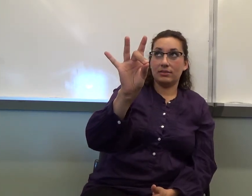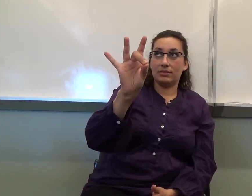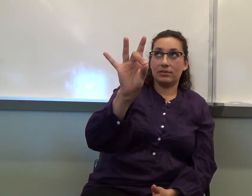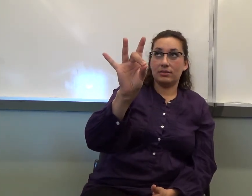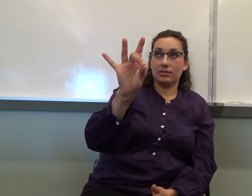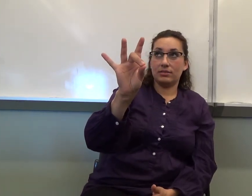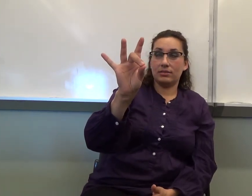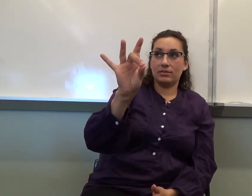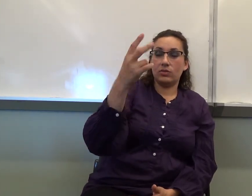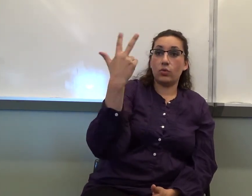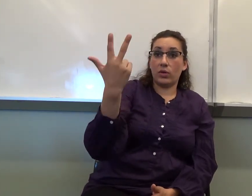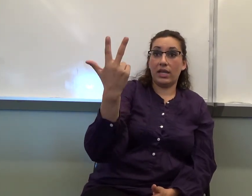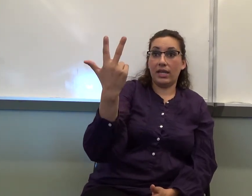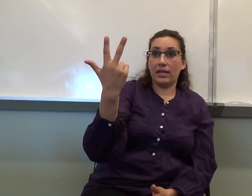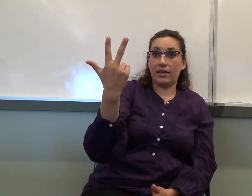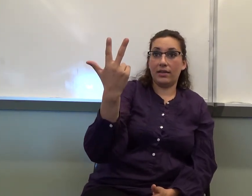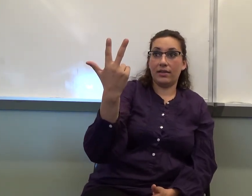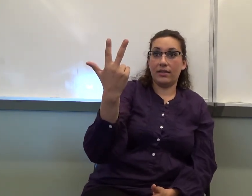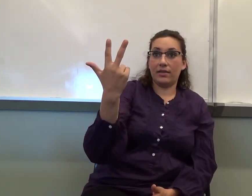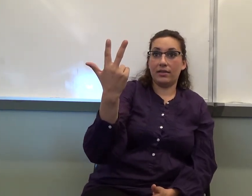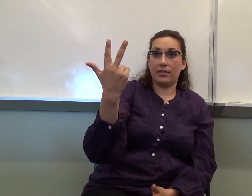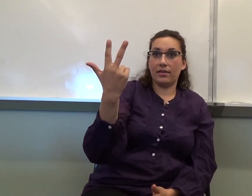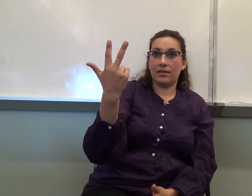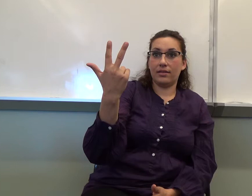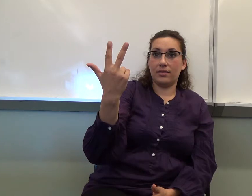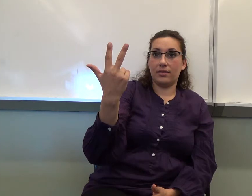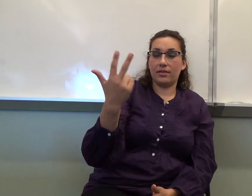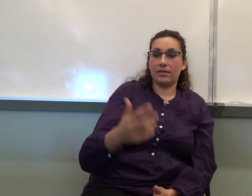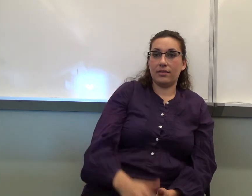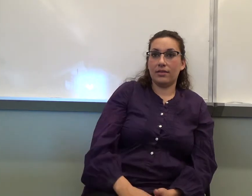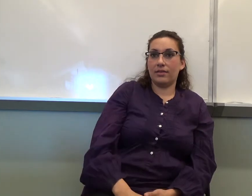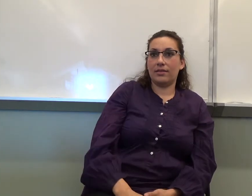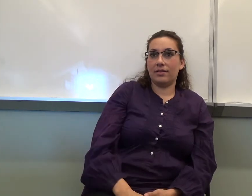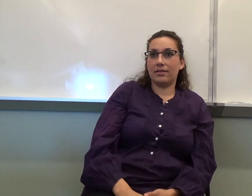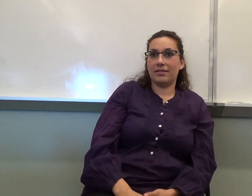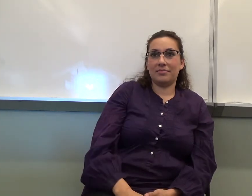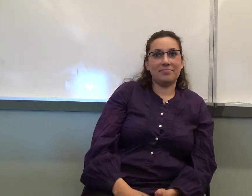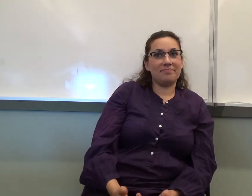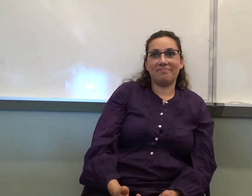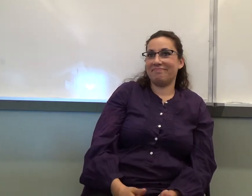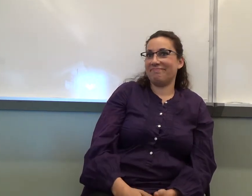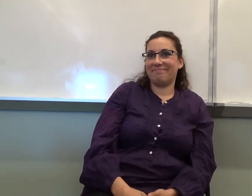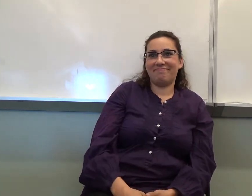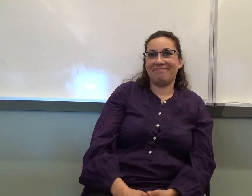78333 and then look at that and move it over 2 places, and it's